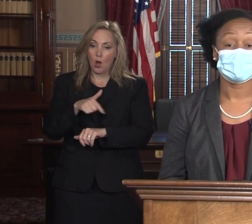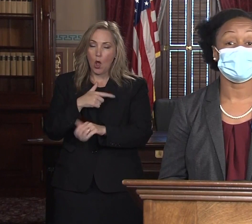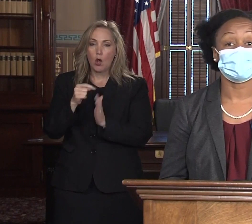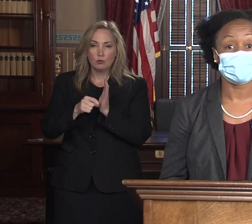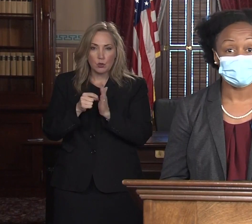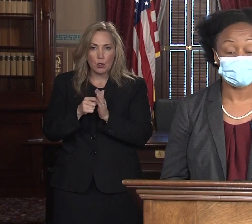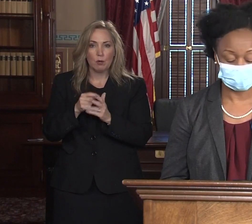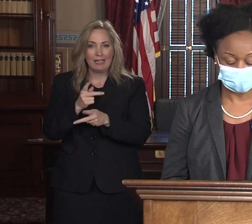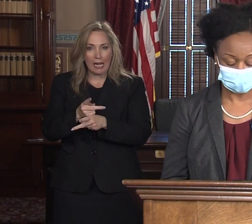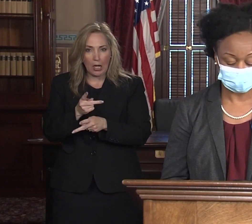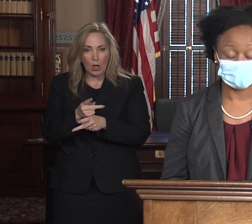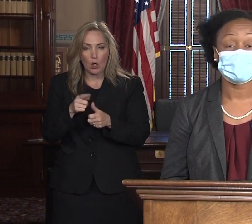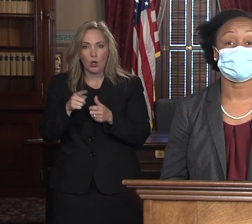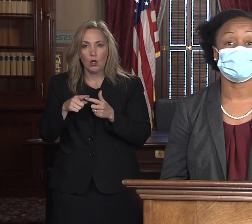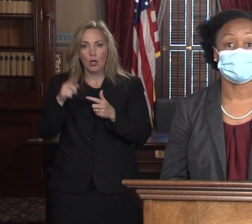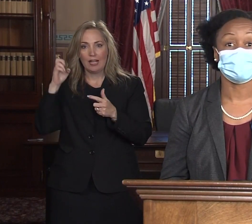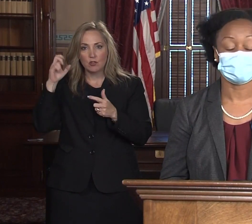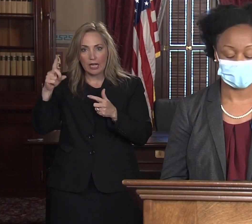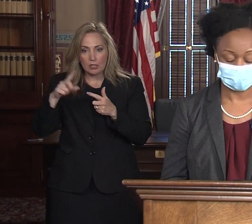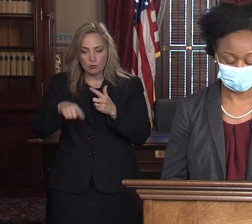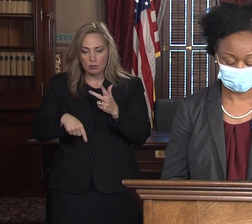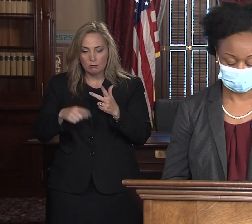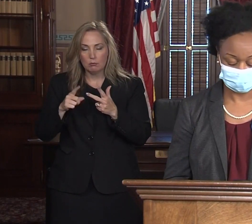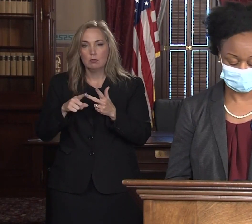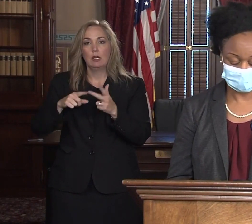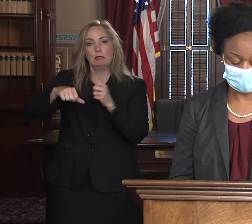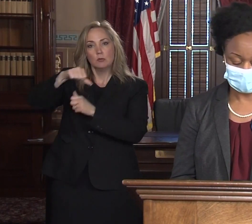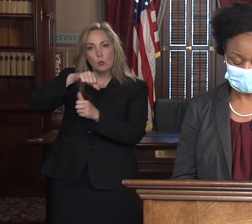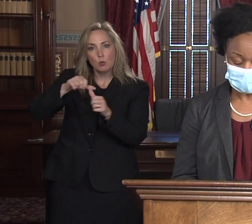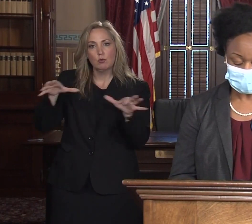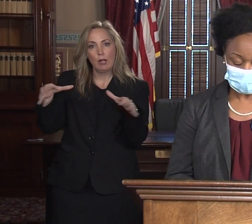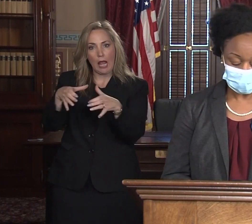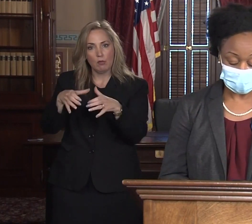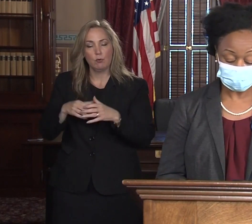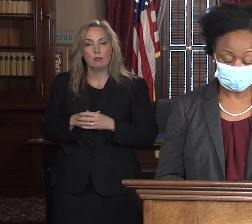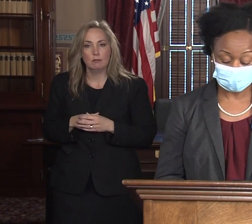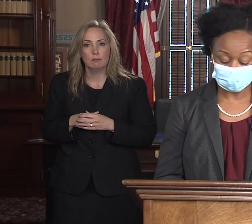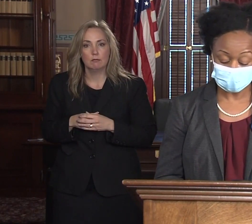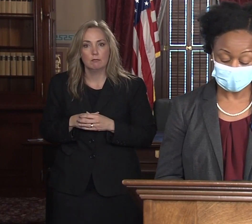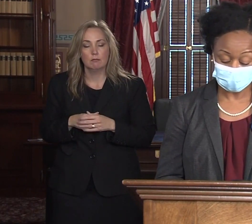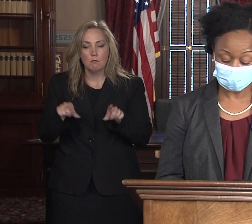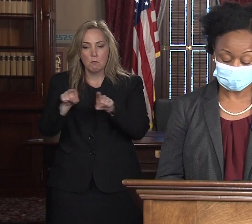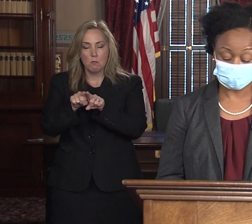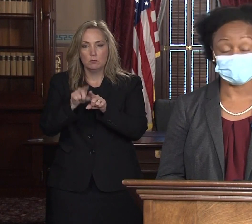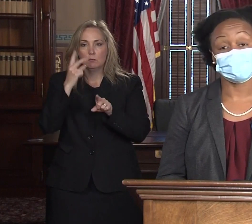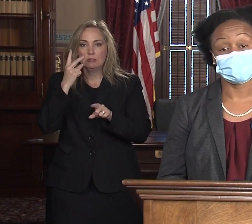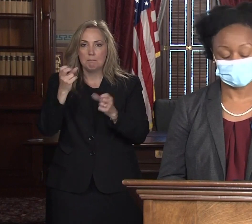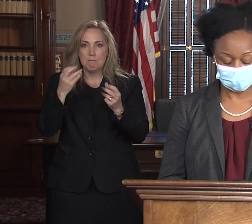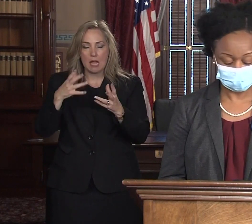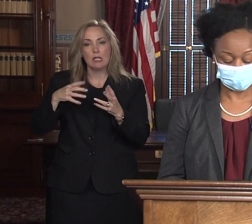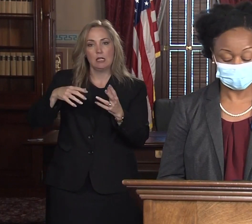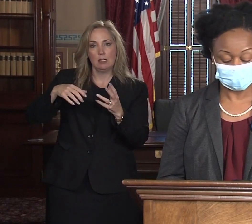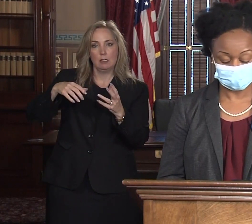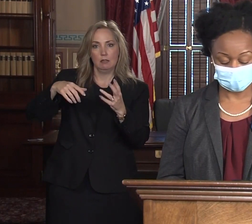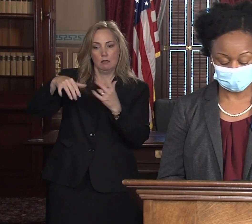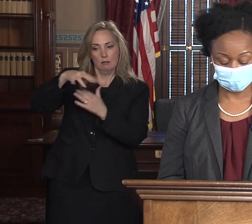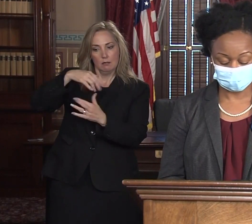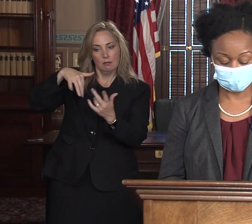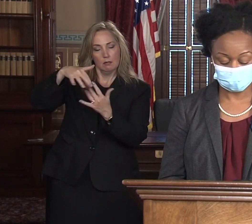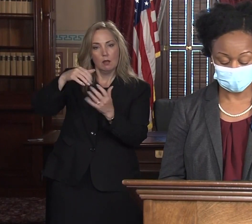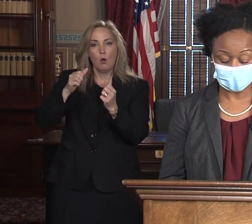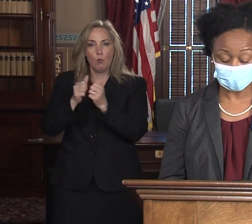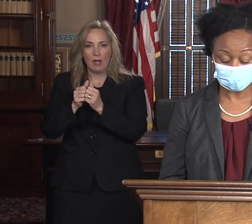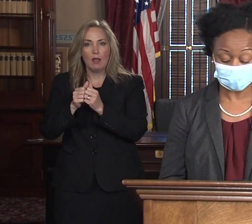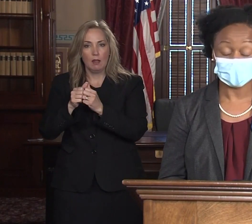facilities, educational settings, and social gatherings. We're also seeing many outbreaks associated with religious